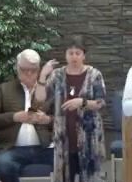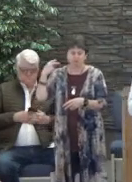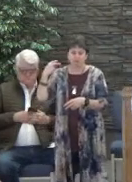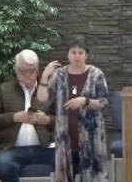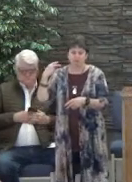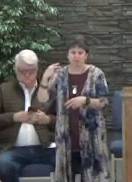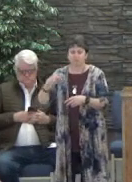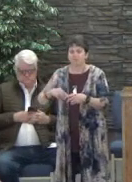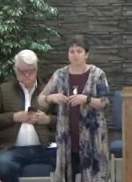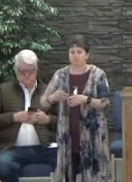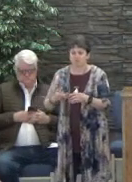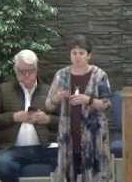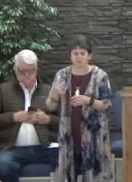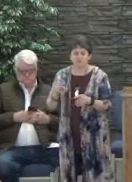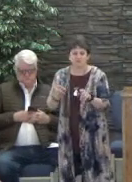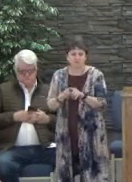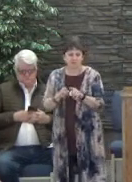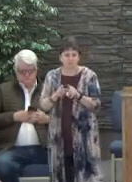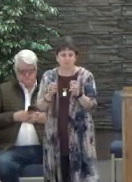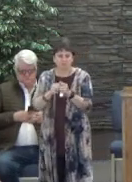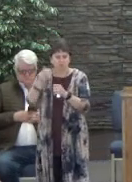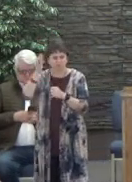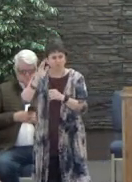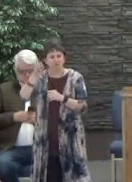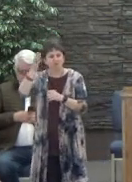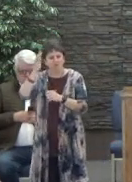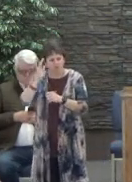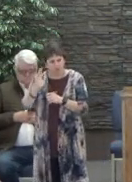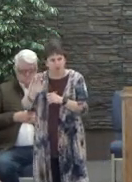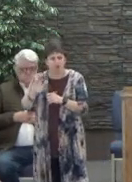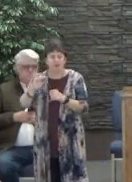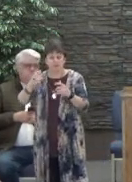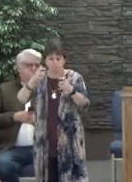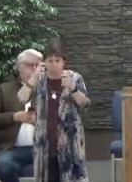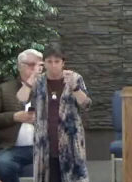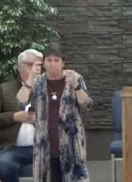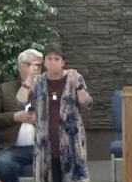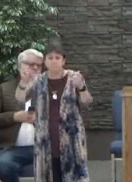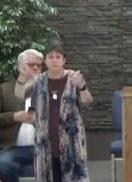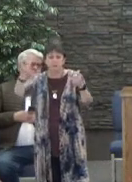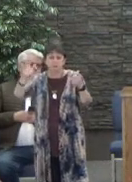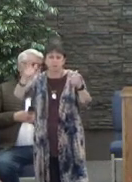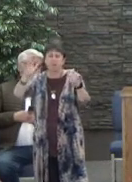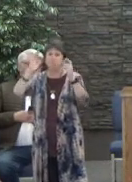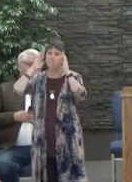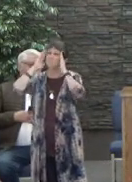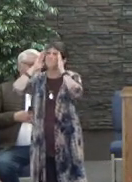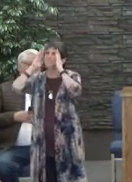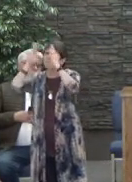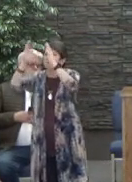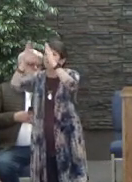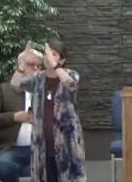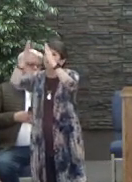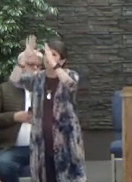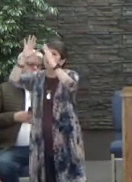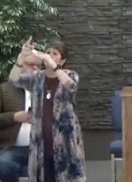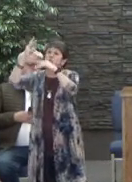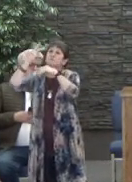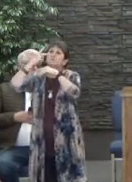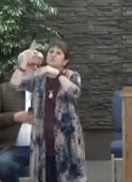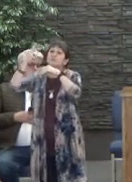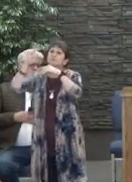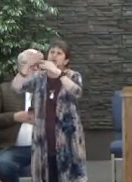through hindsight. The same thing is with God. God is a big God. If we focus on him, we'll see him as